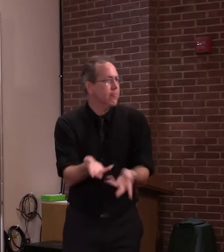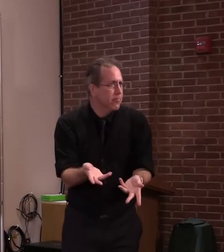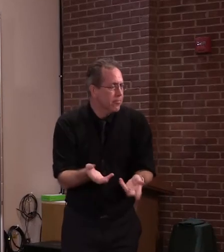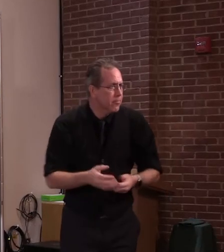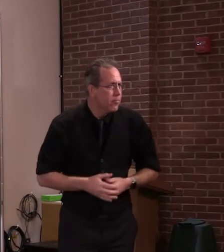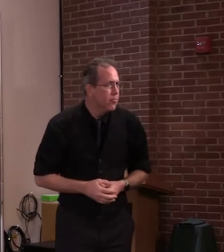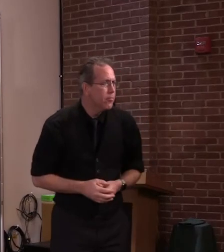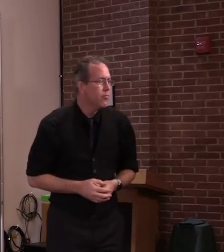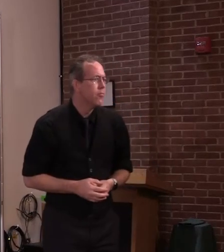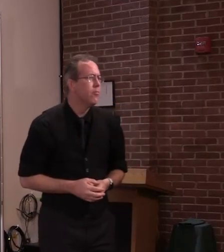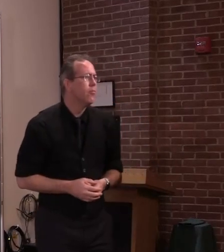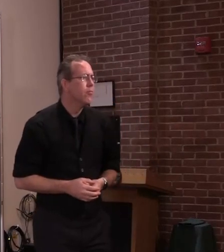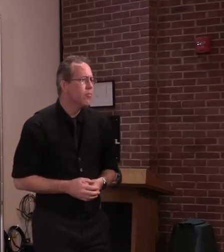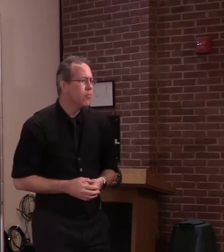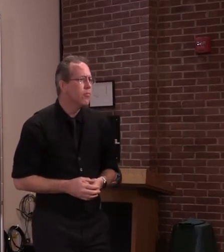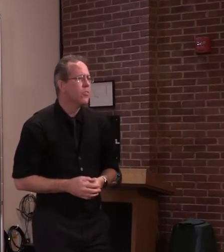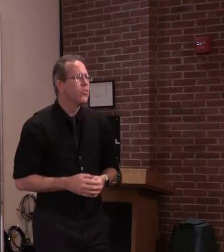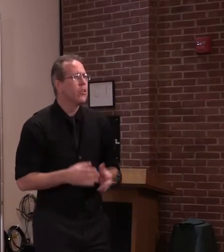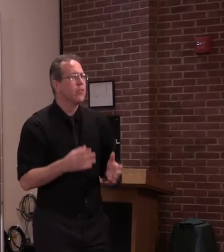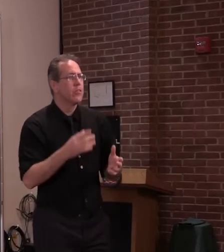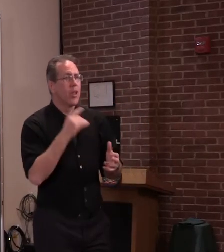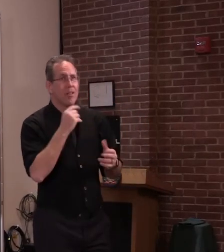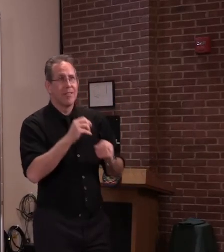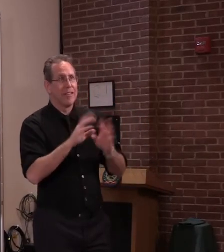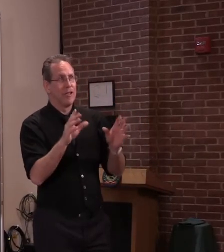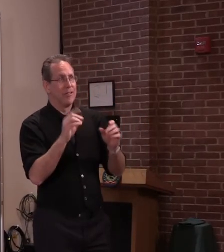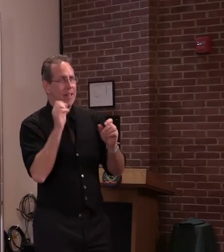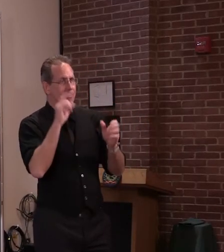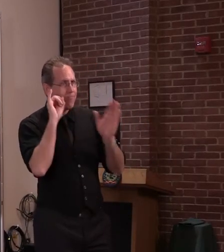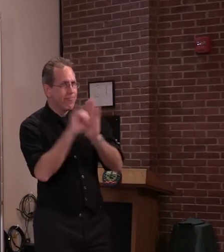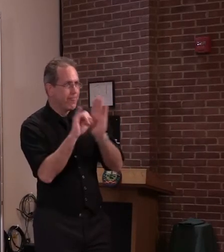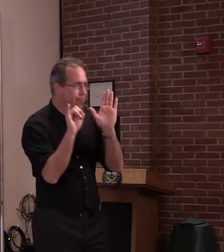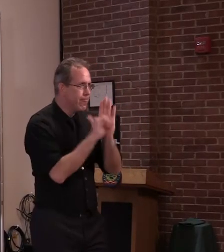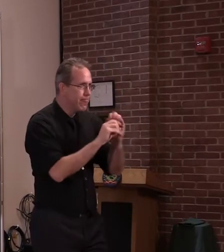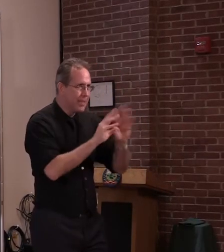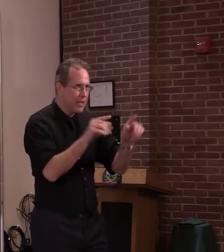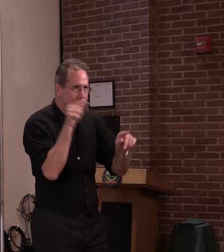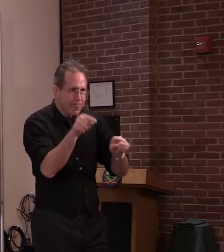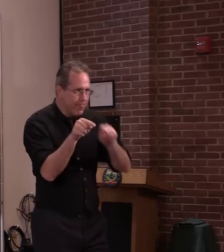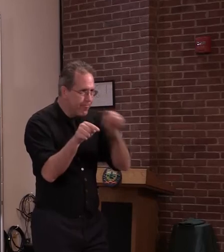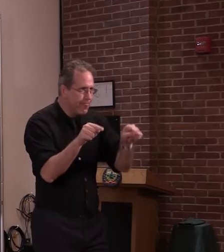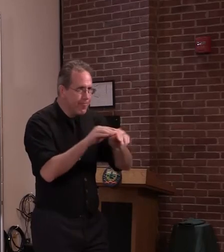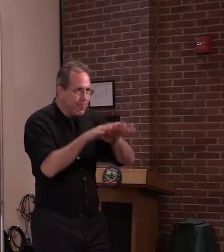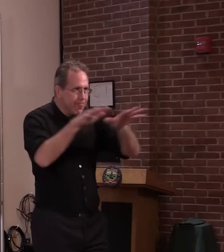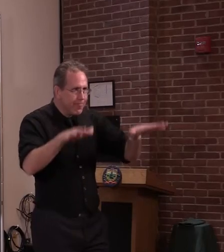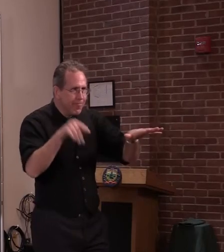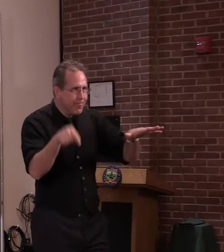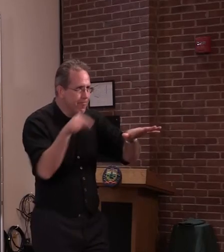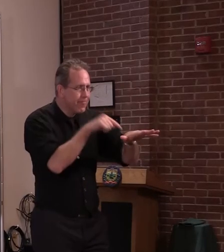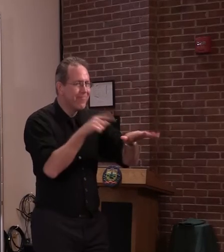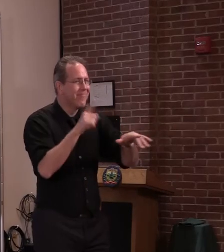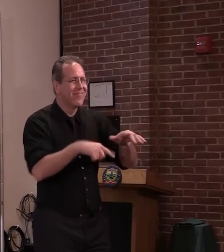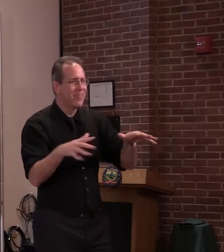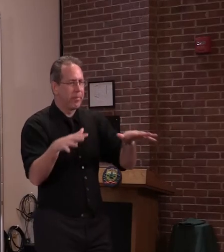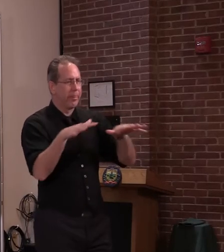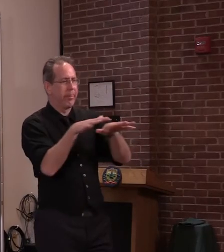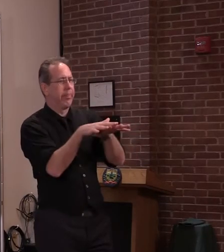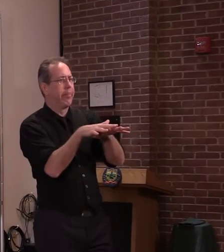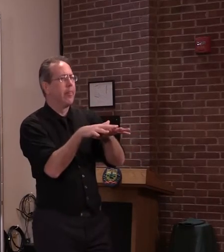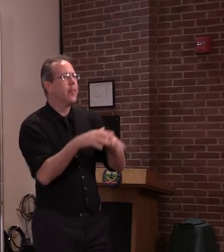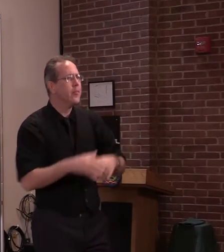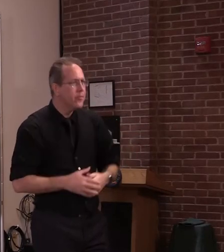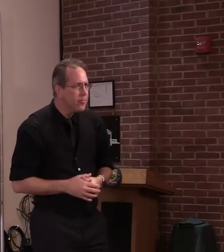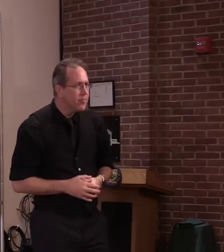but we're trying to get a glimpse into that in Vermont now. I shouldn't think that Vermont would be dramatically different